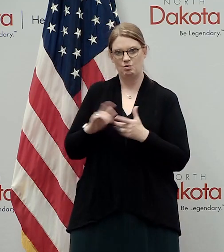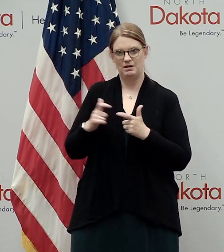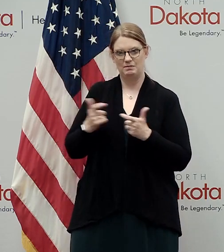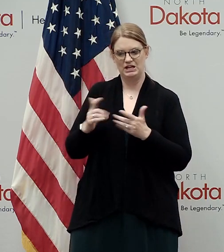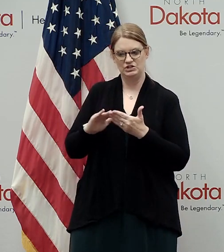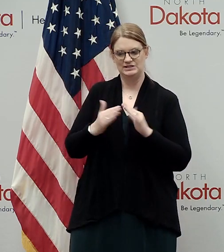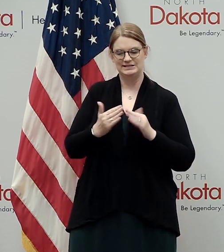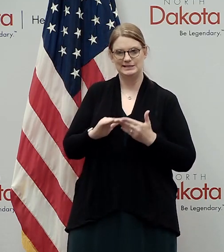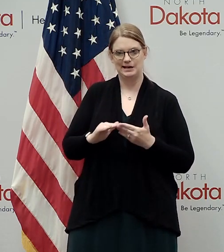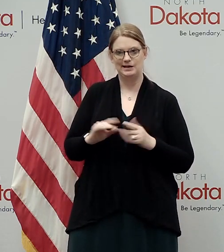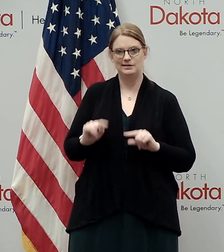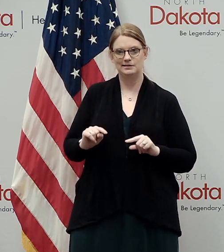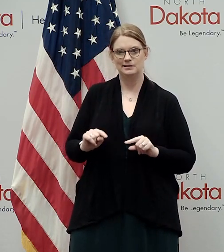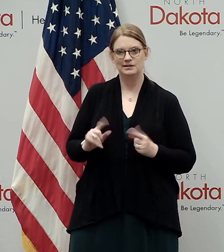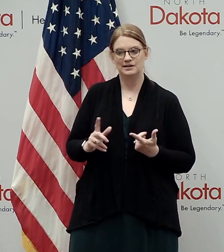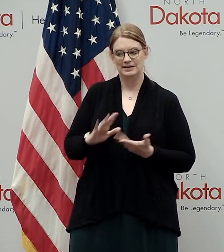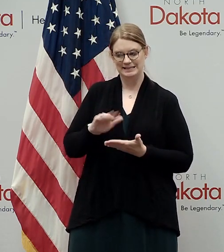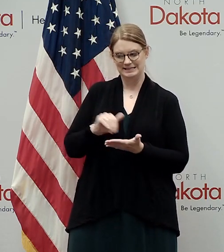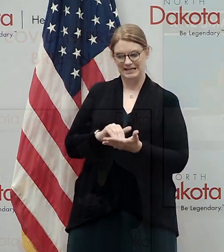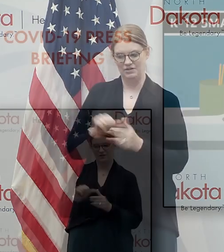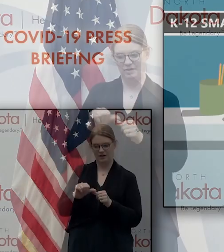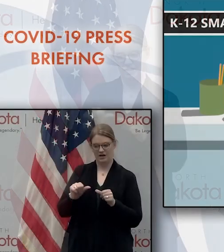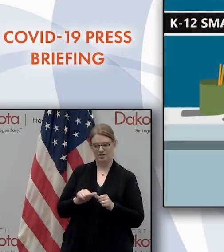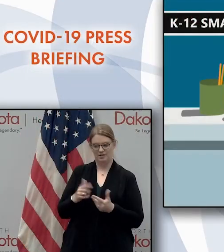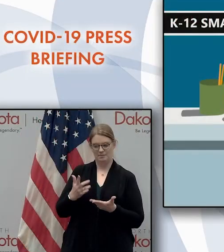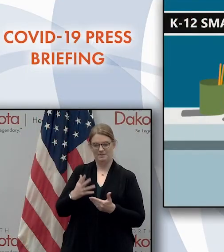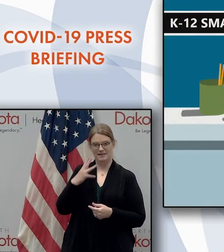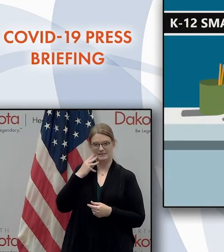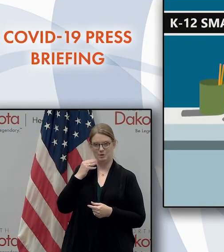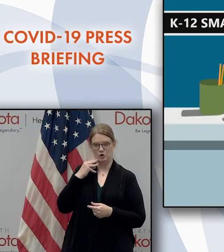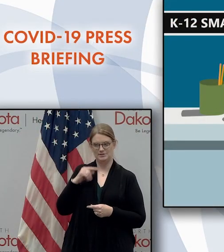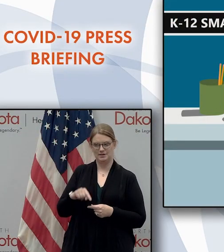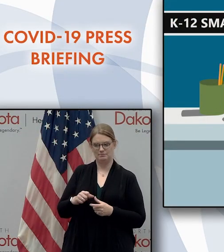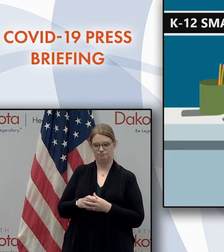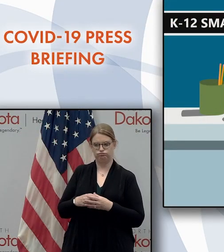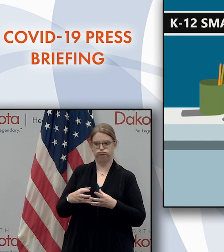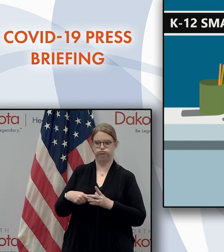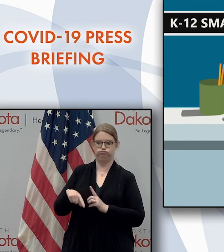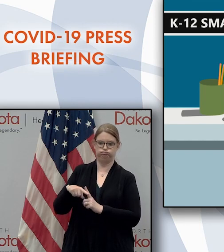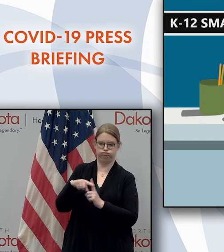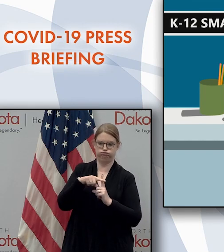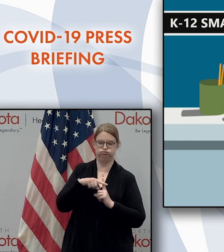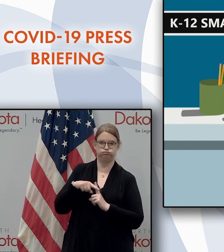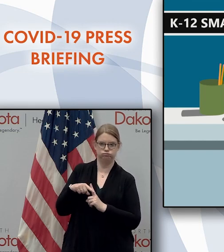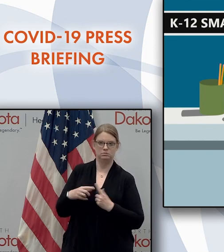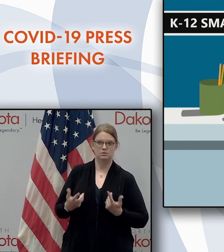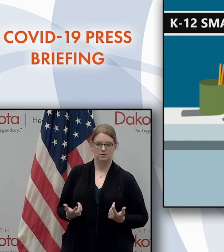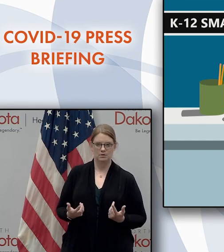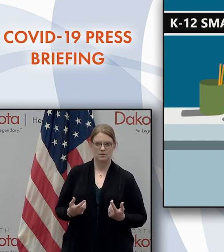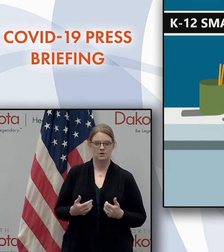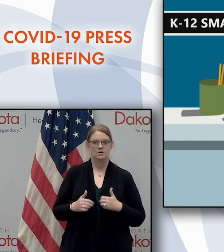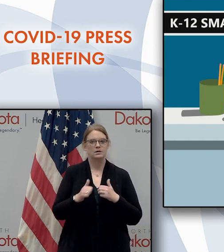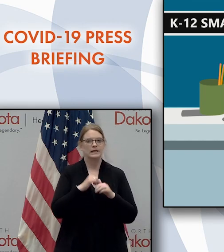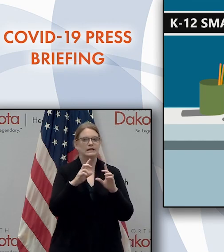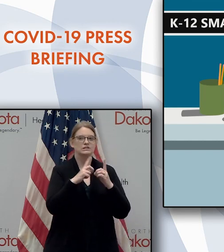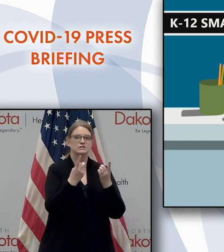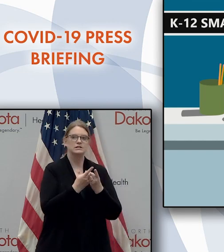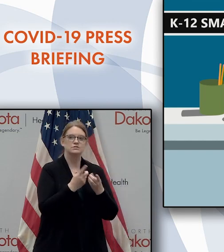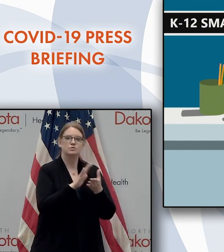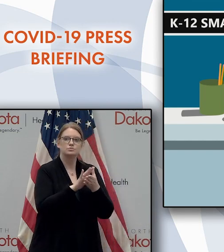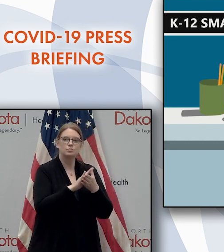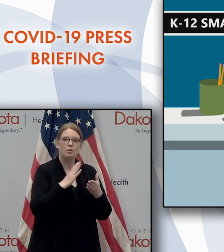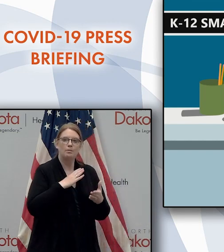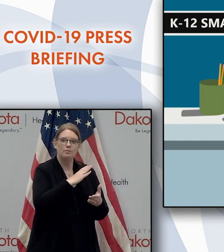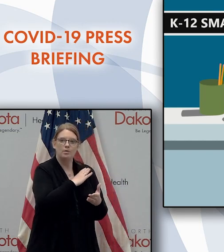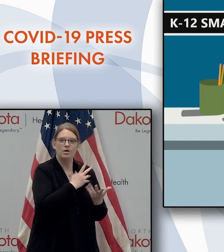that is in a center of an area that may be experiencing an outbreak. Under these guidelines, each district school board will have to